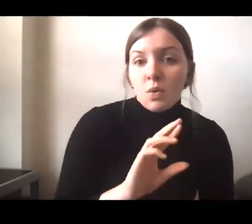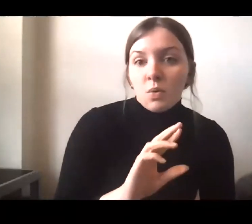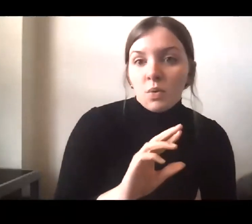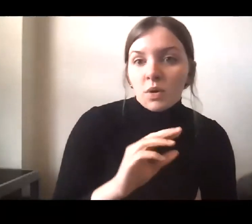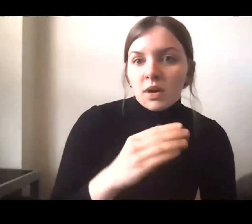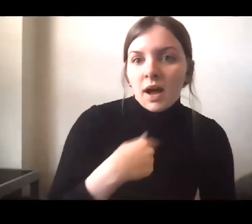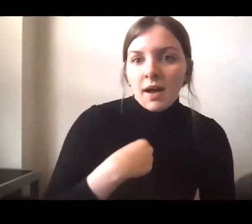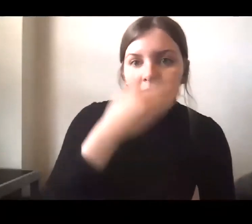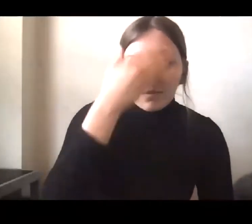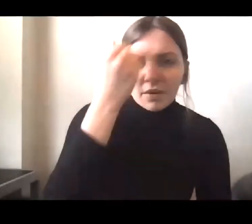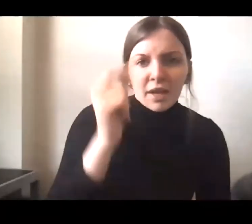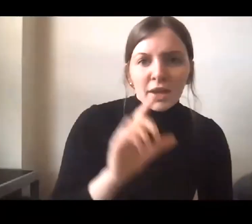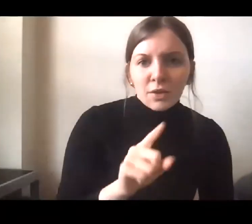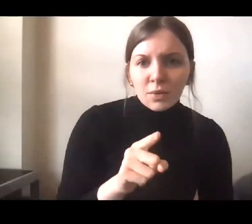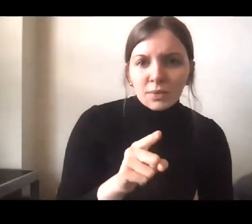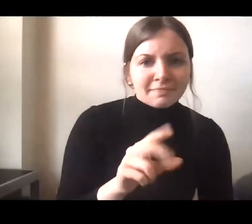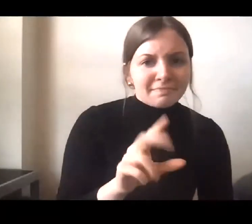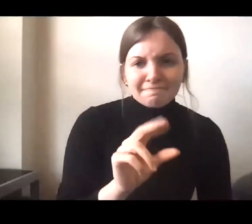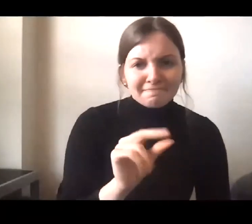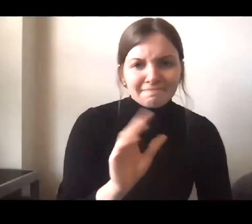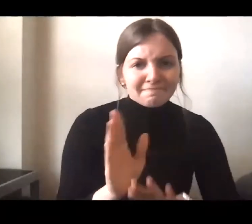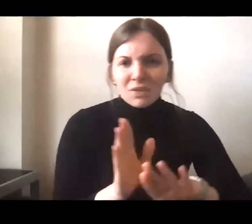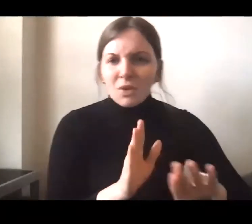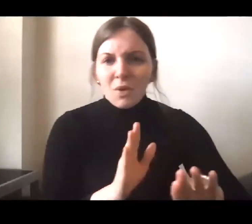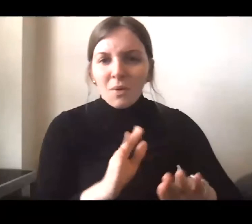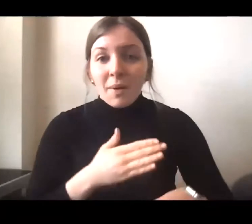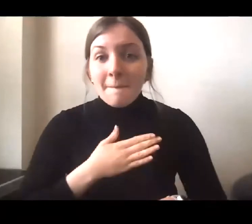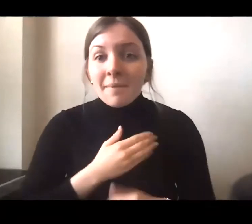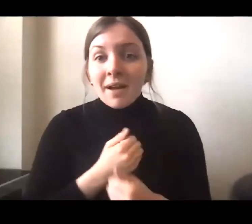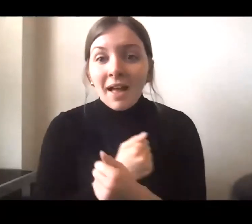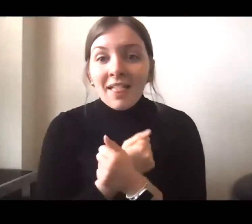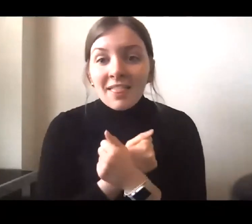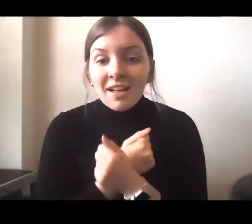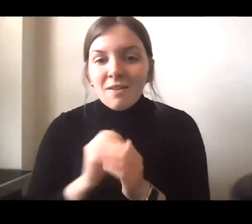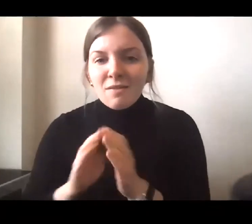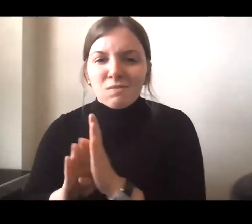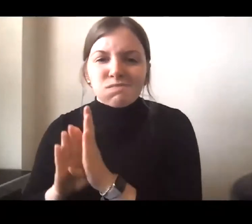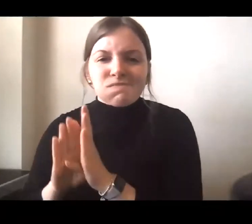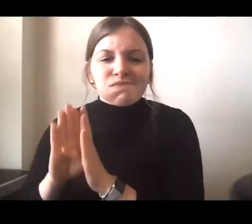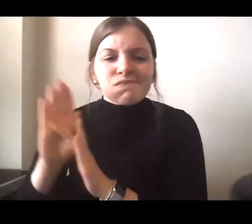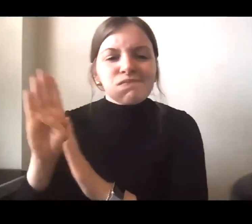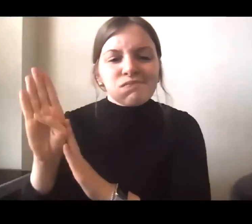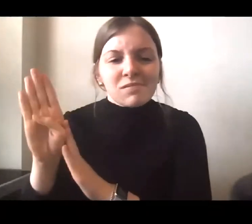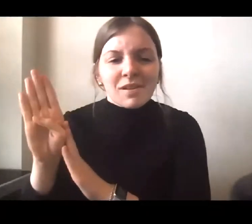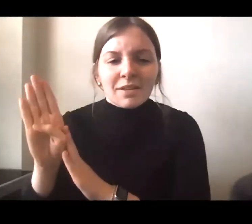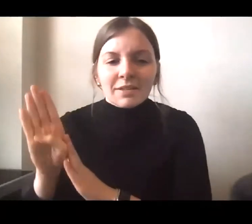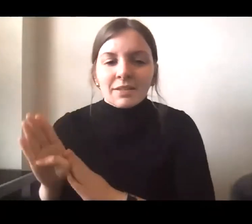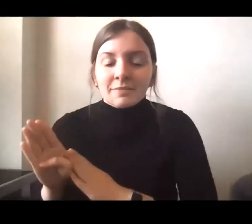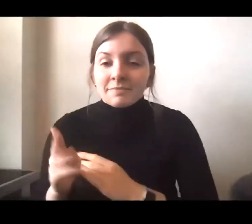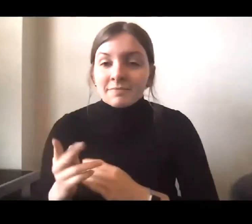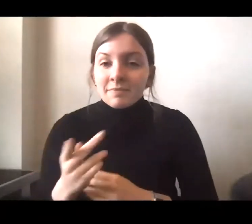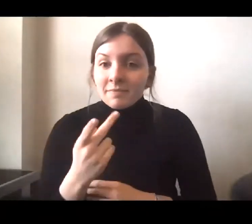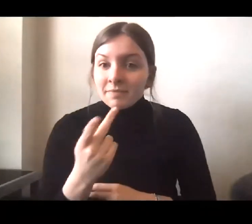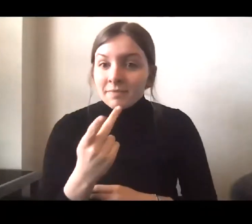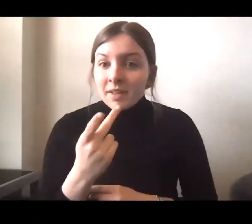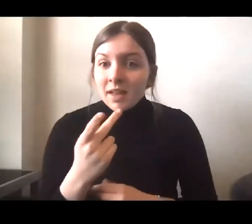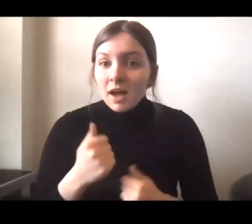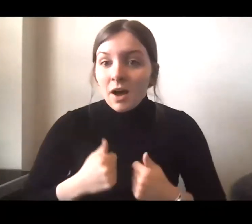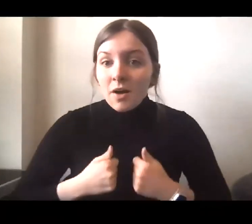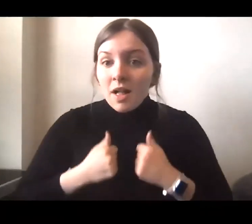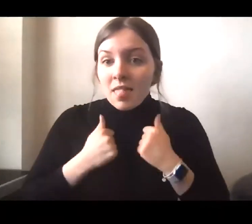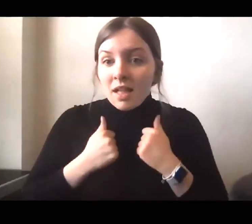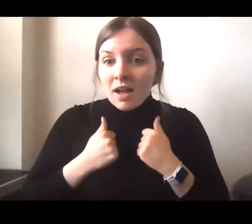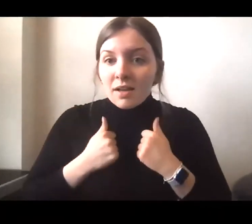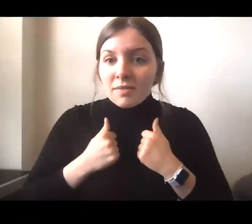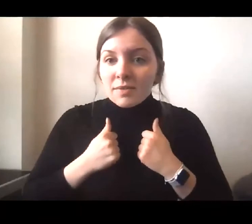la la luna, todo me llevará en ti. Todo me lleva existe hay, aromas, el agua, los metal, o el